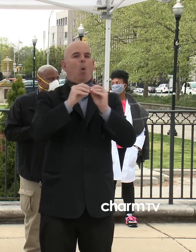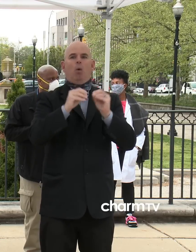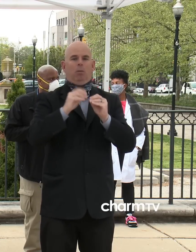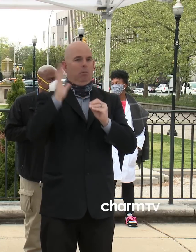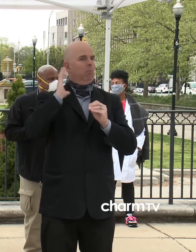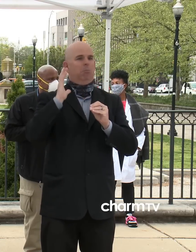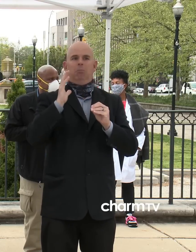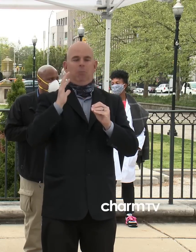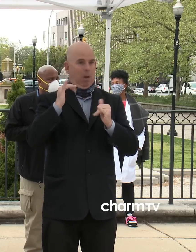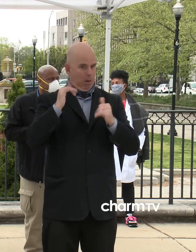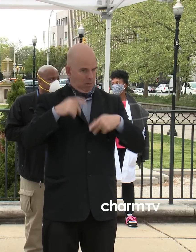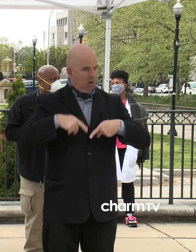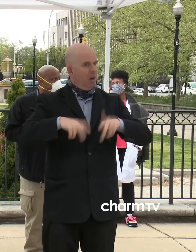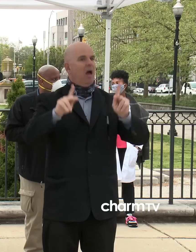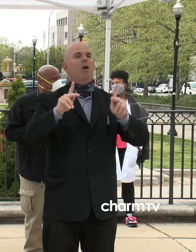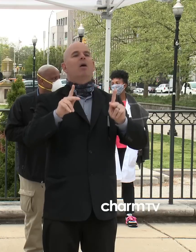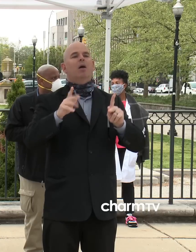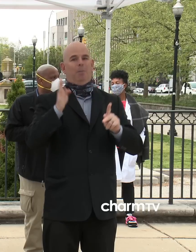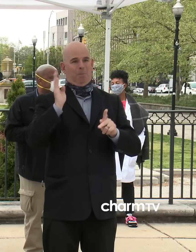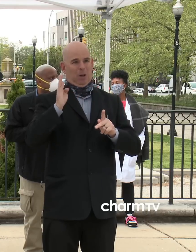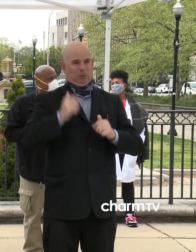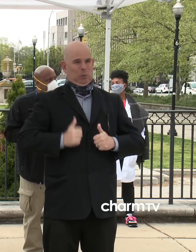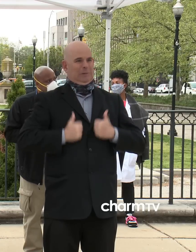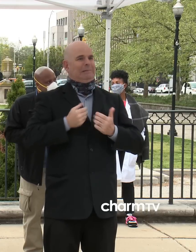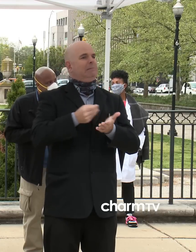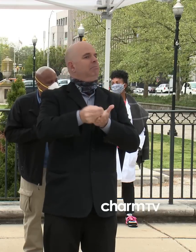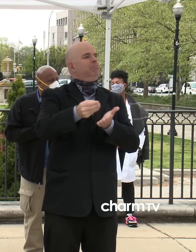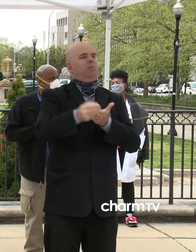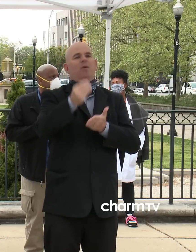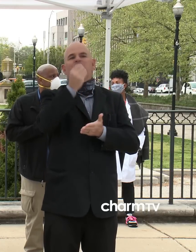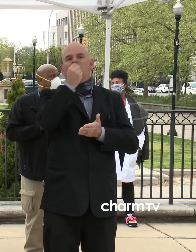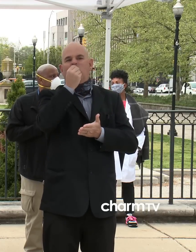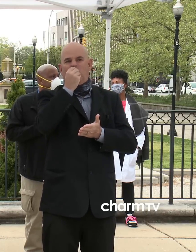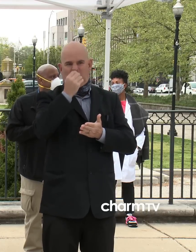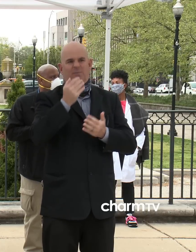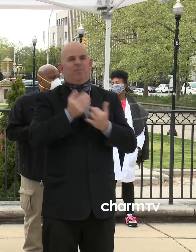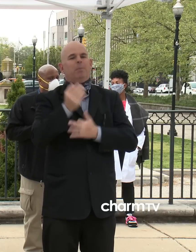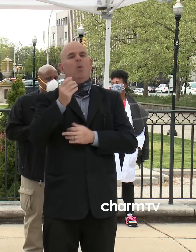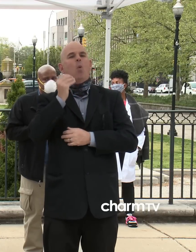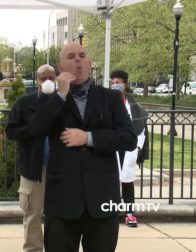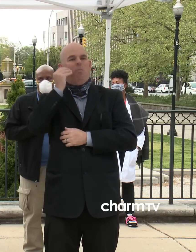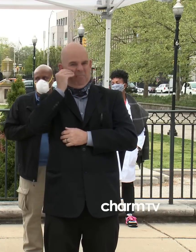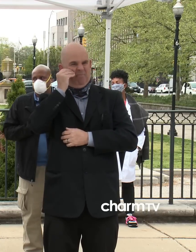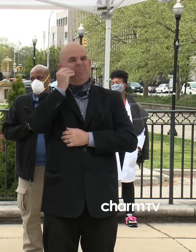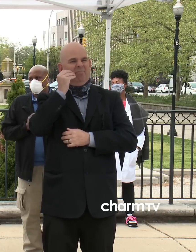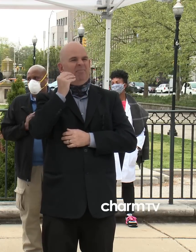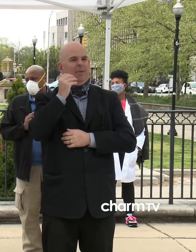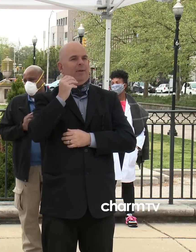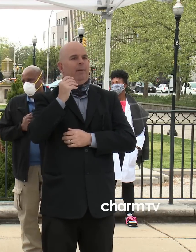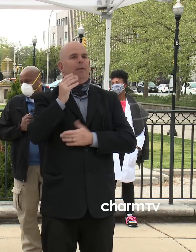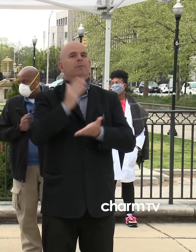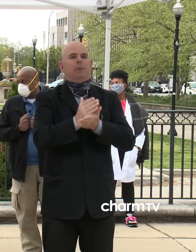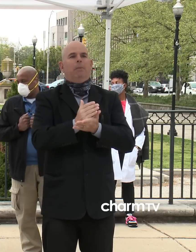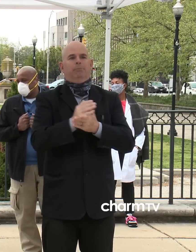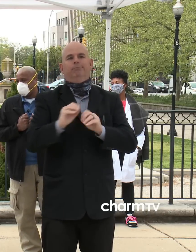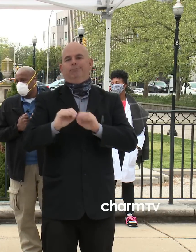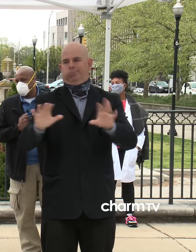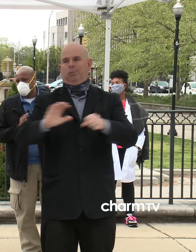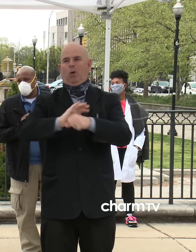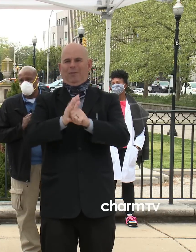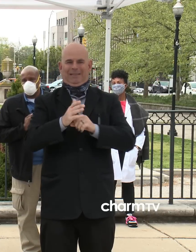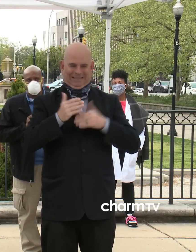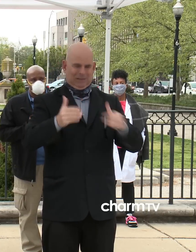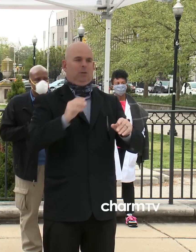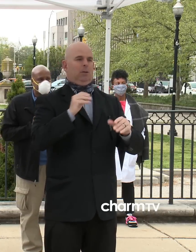Baltimore residents to buy groceries from the safety of their homes, which will help us to stop the spread of coronavirus. Last week, Governor